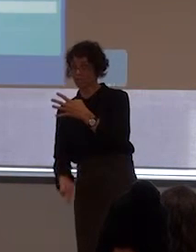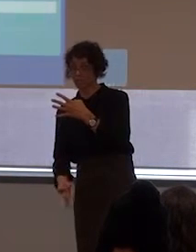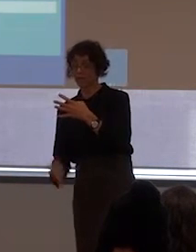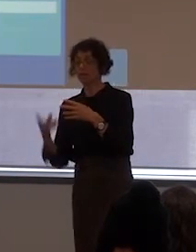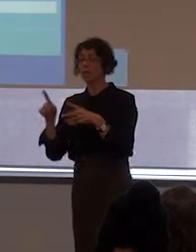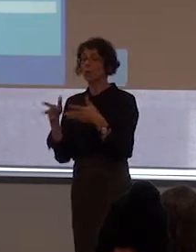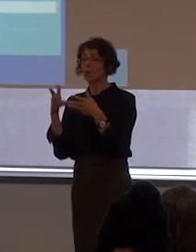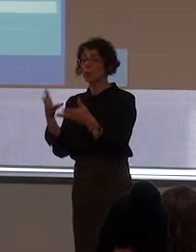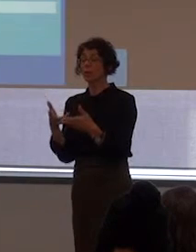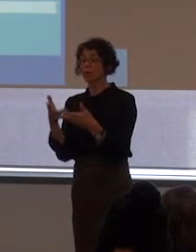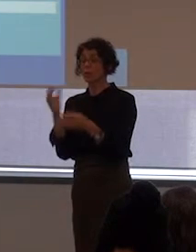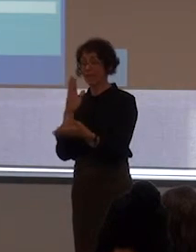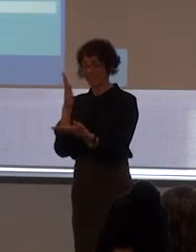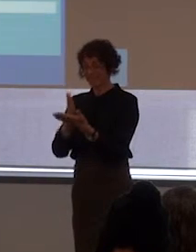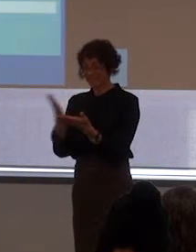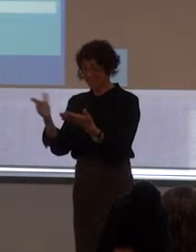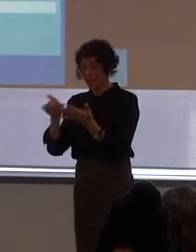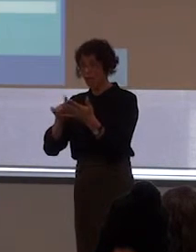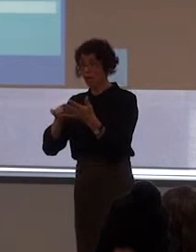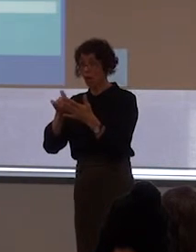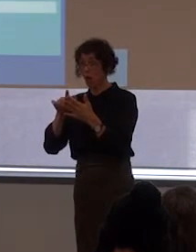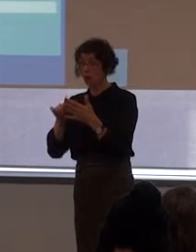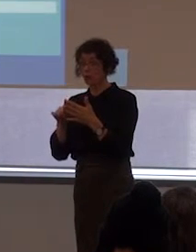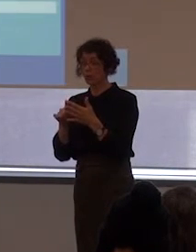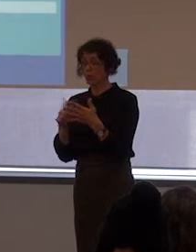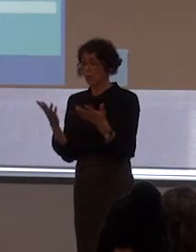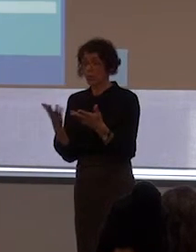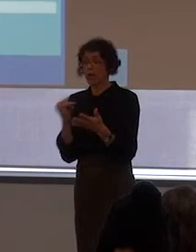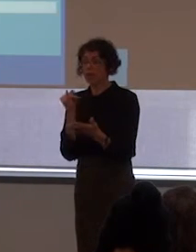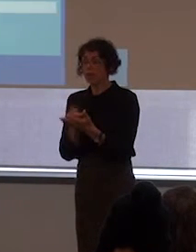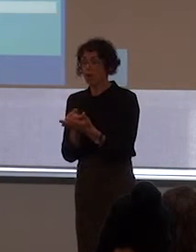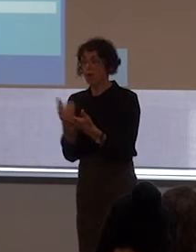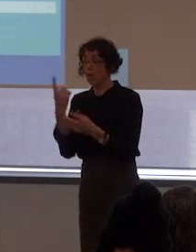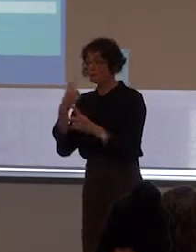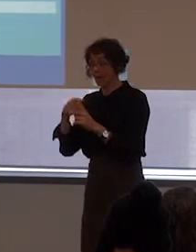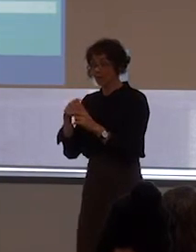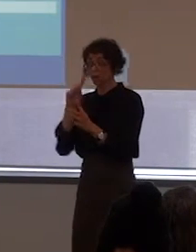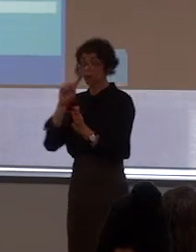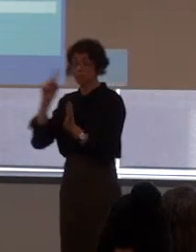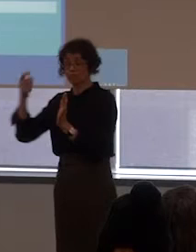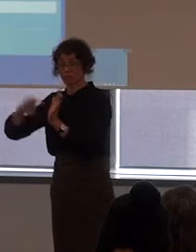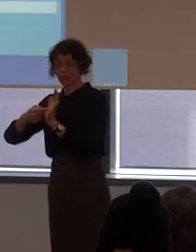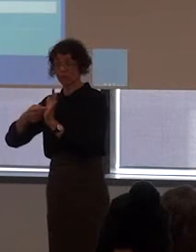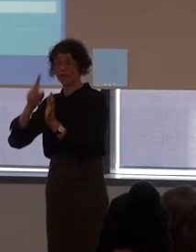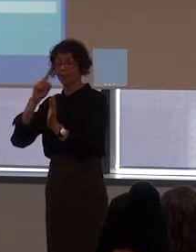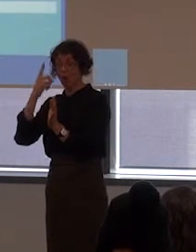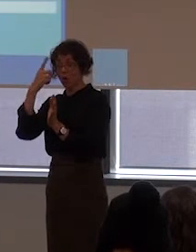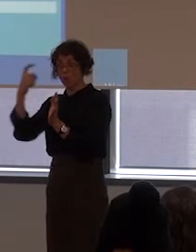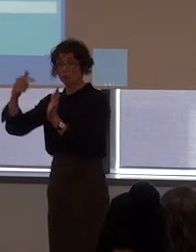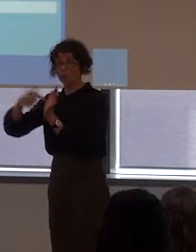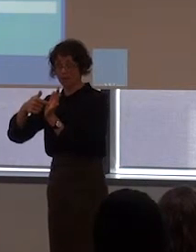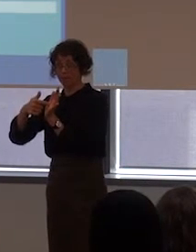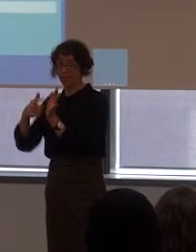exact code of where it's going wrong, and it will give you recommended fixes. And that will link back to the standards